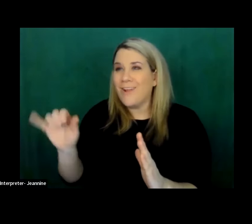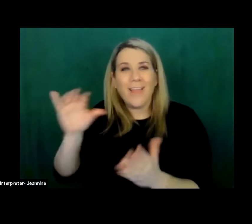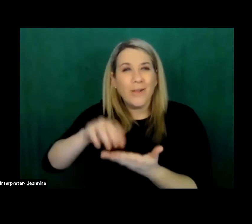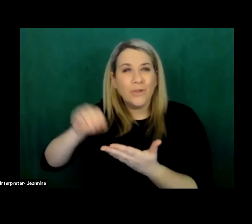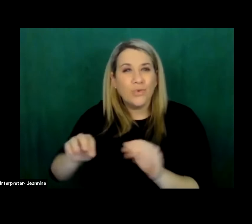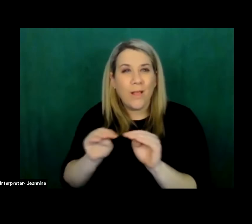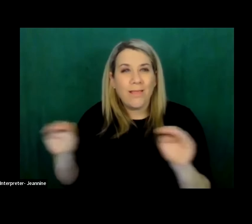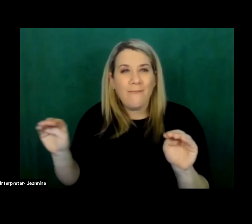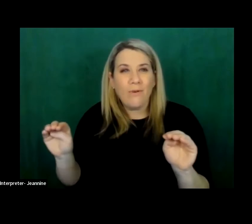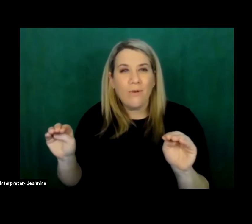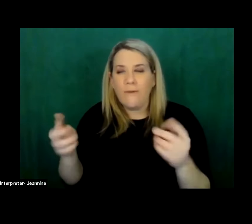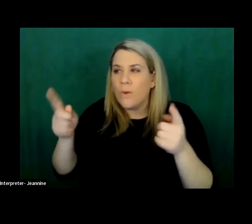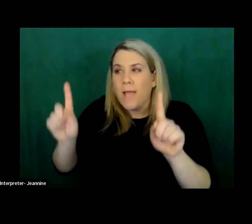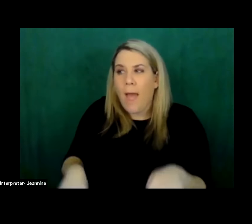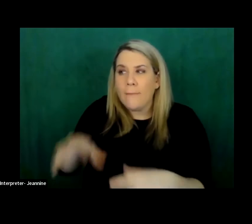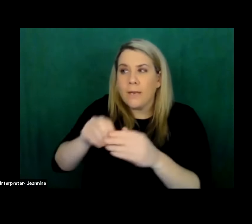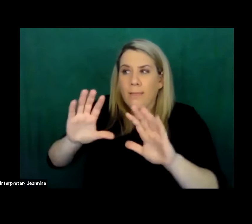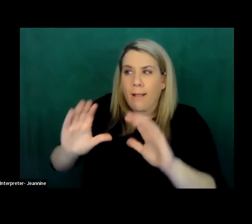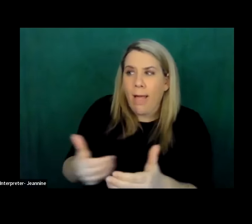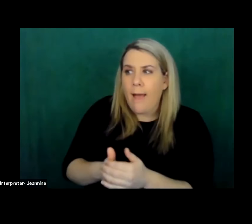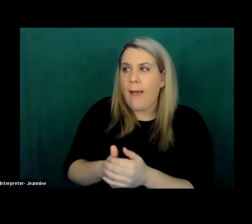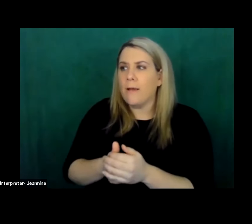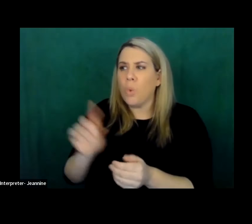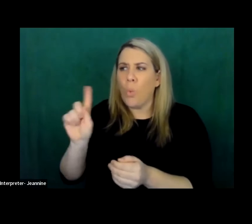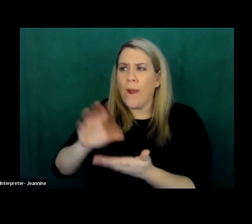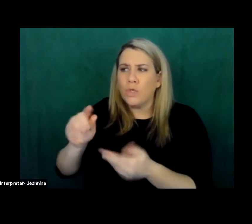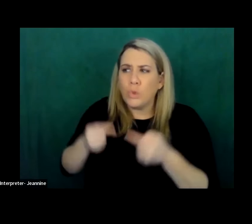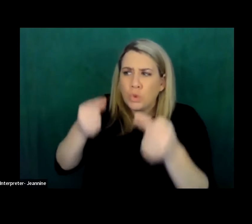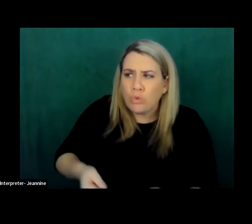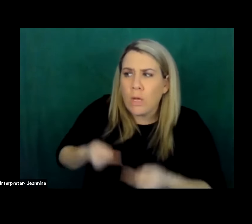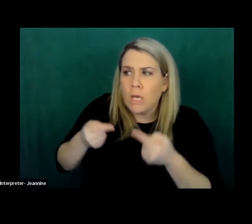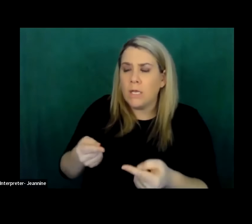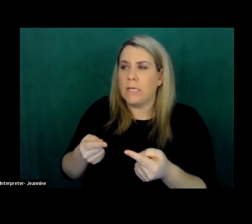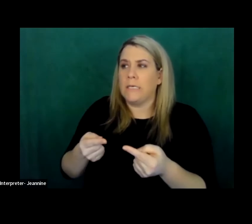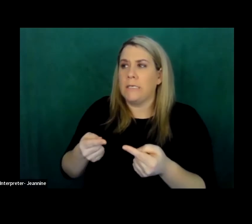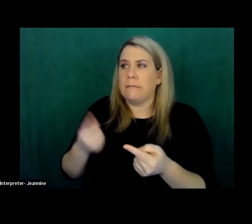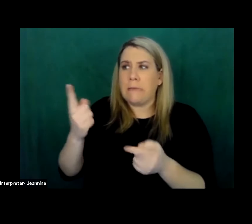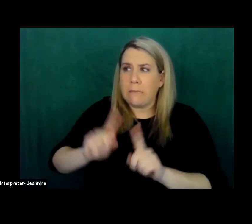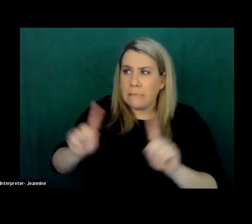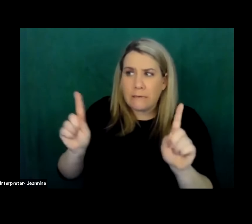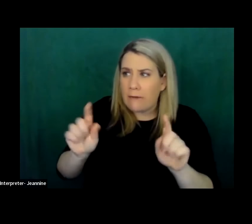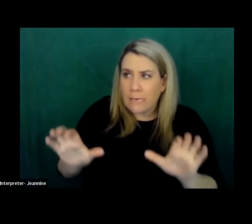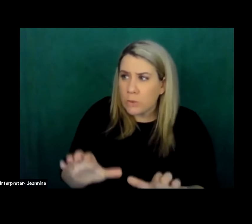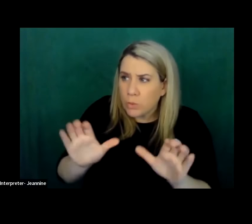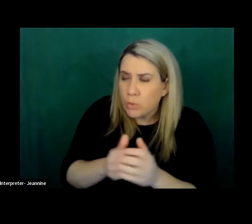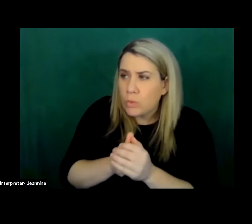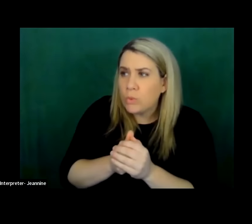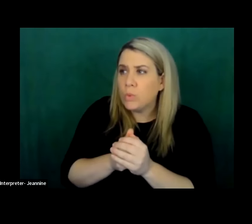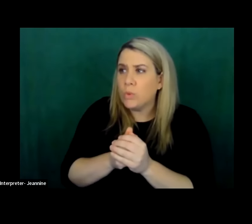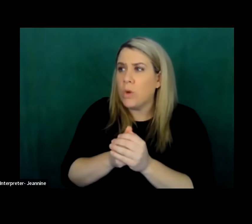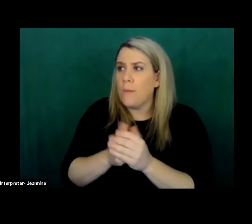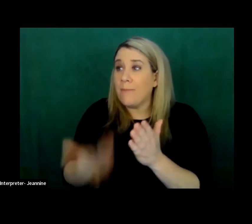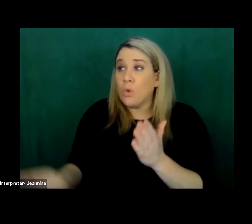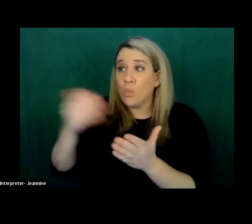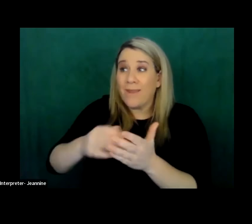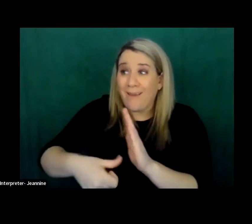on in the class, what are students struggling with the most, anything that it would be good for the faculty to reemphasize or revisit